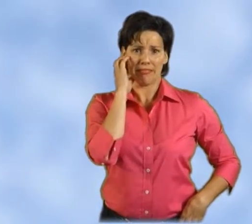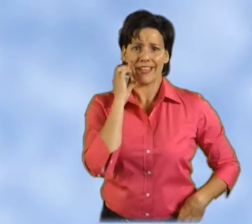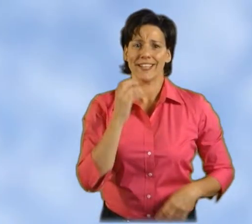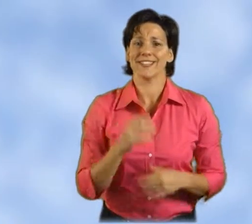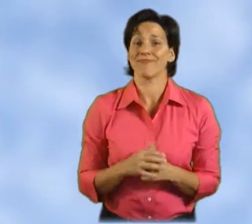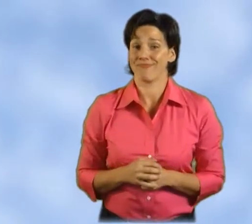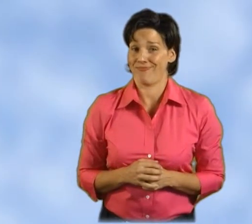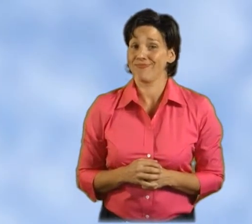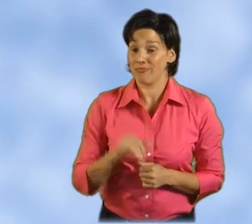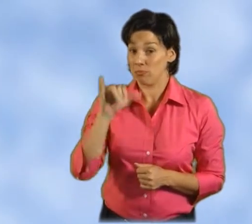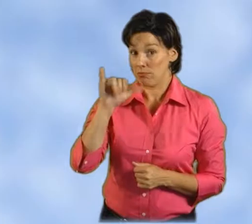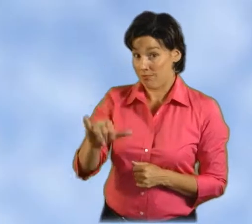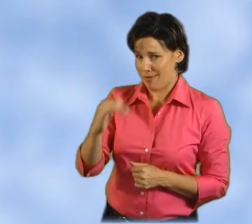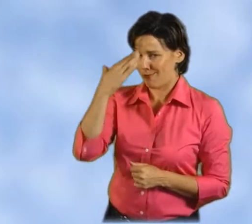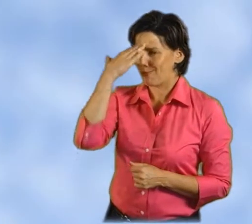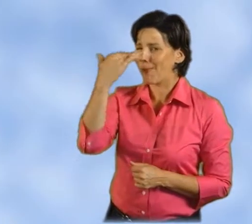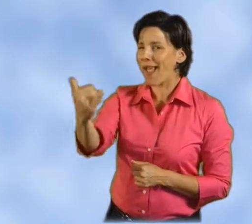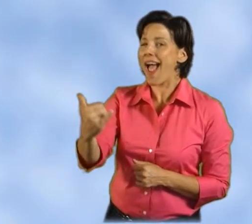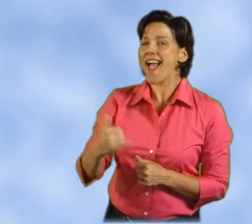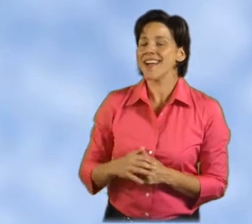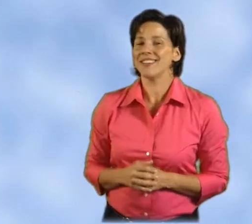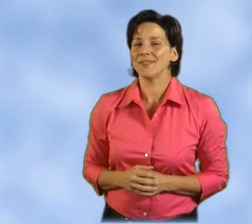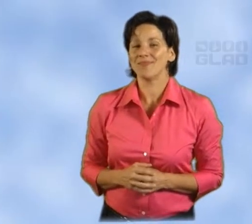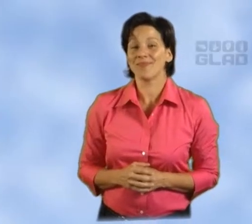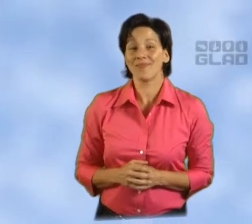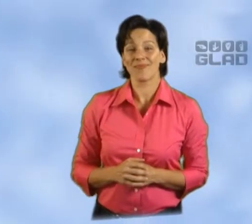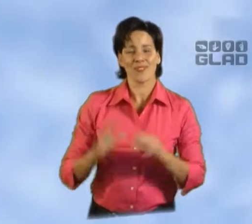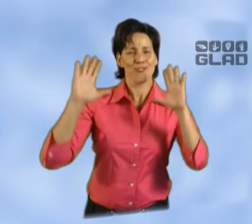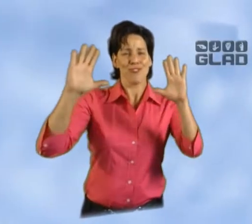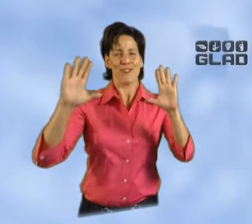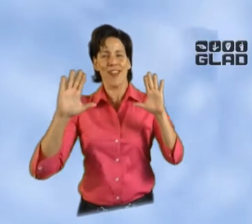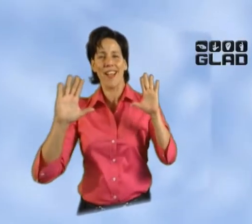This is information we all want and need to know.